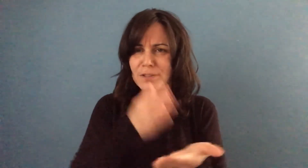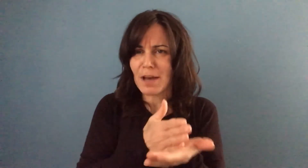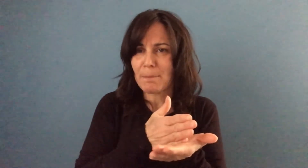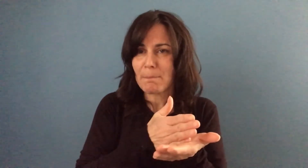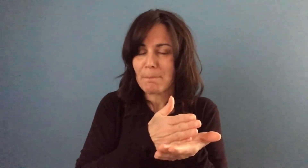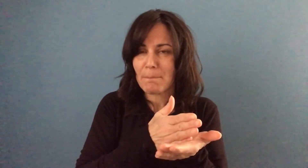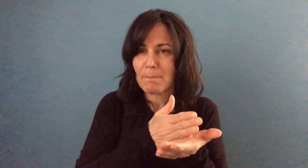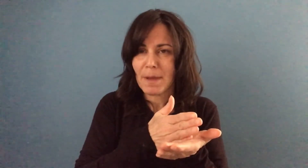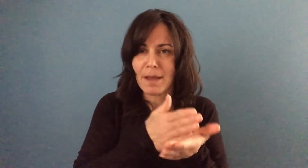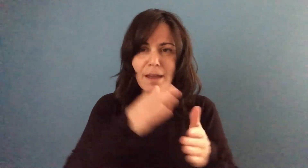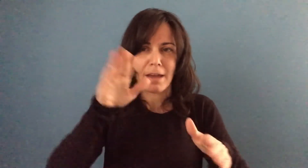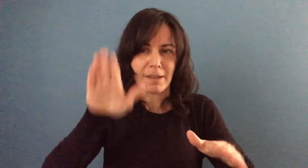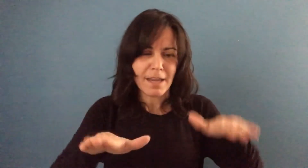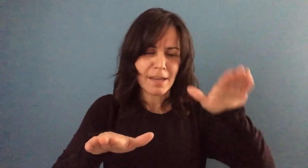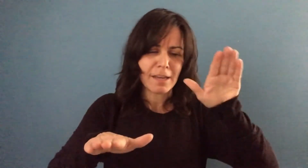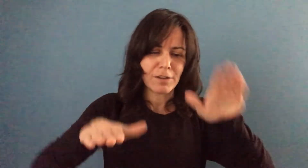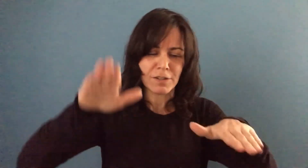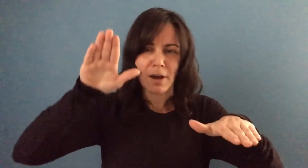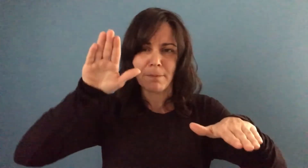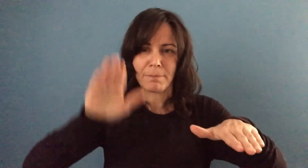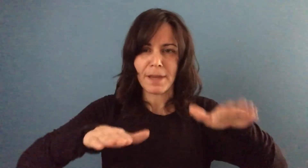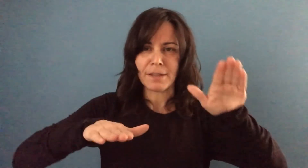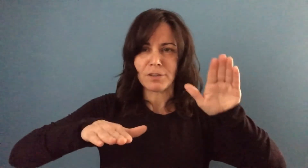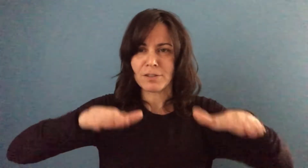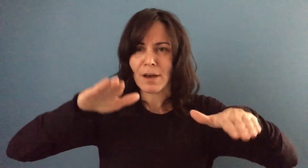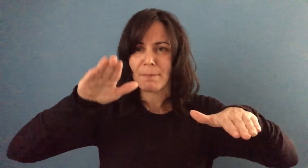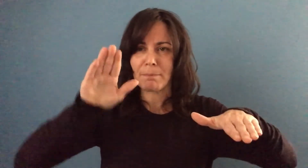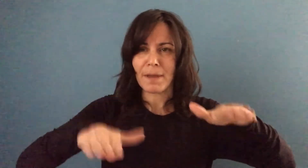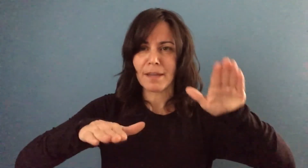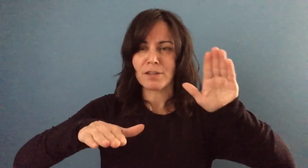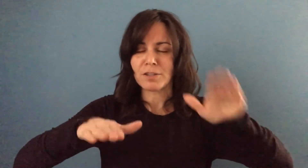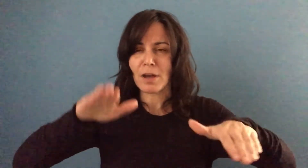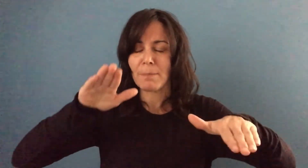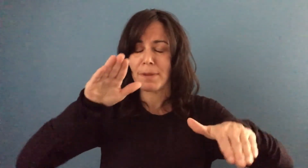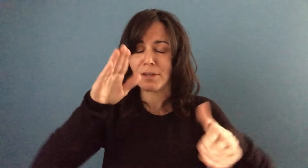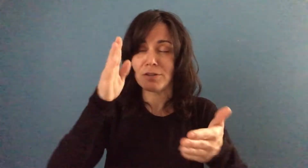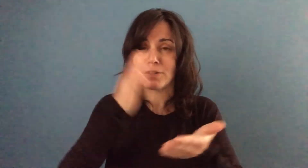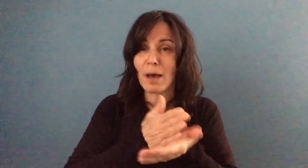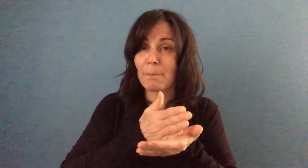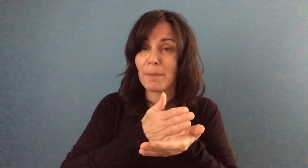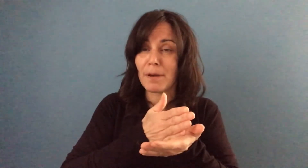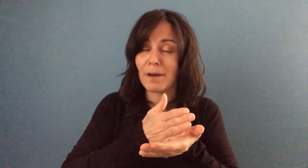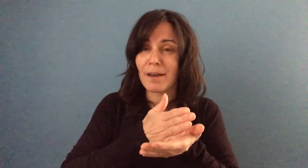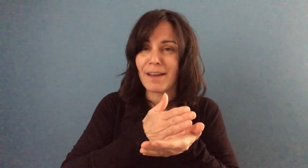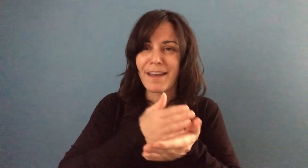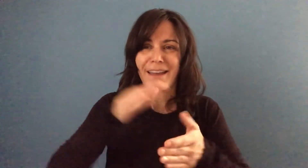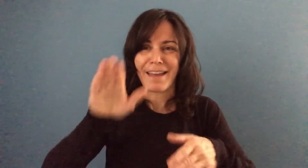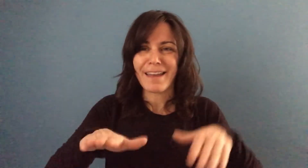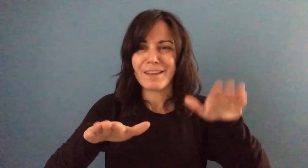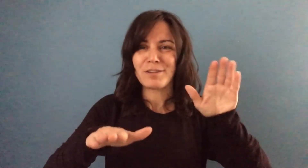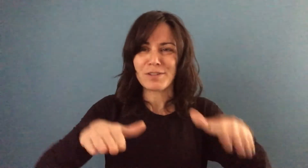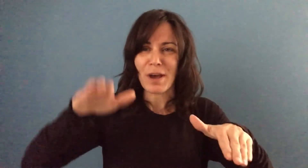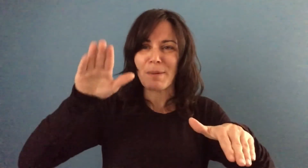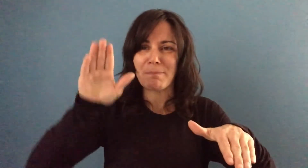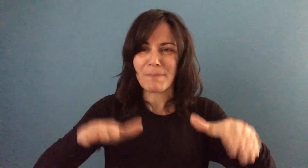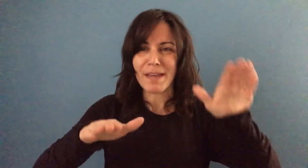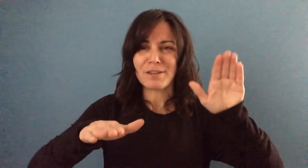stop. Then you stomp and you stomp and you stomp and you stomp. And you stomp and you